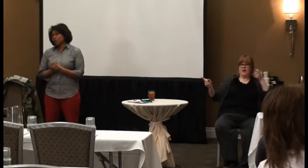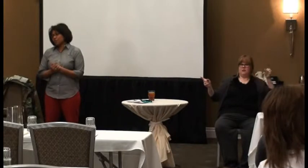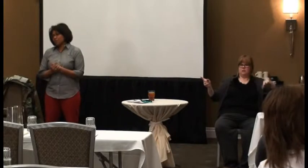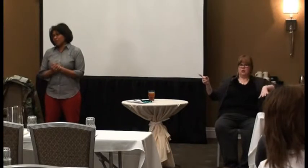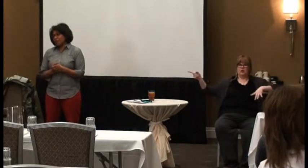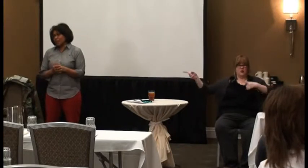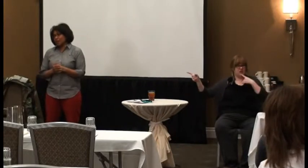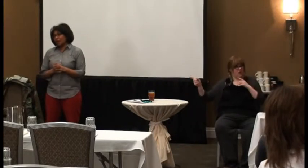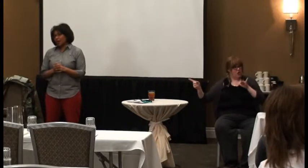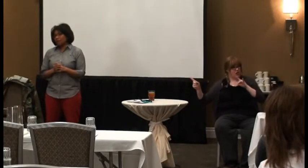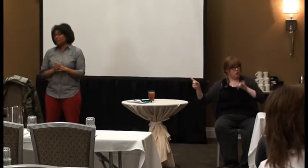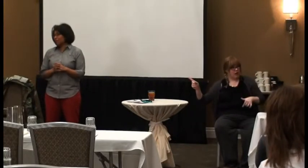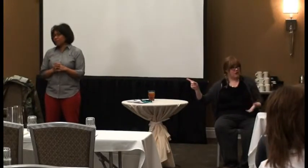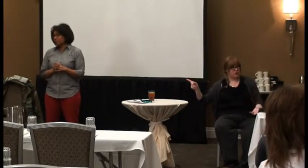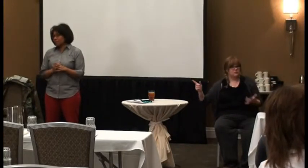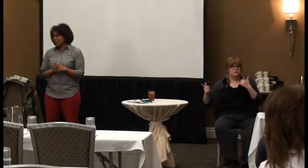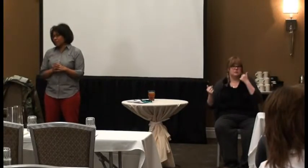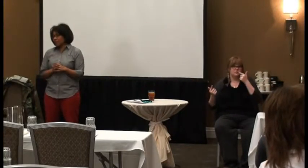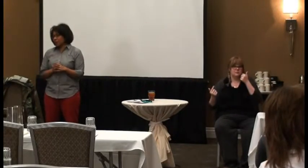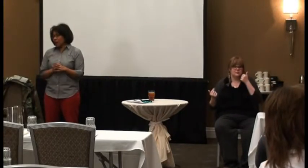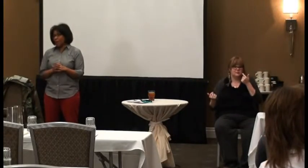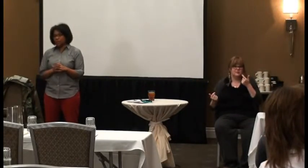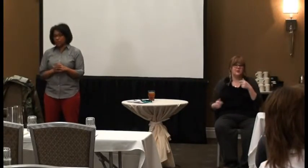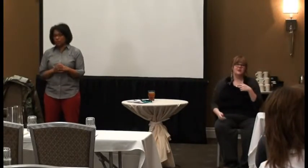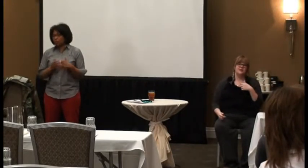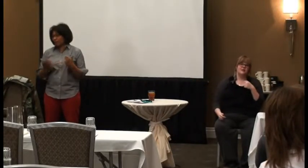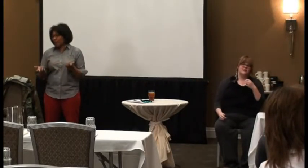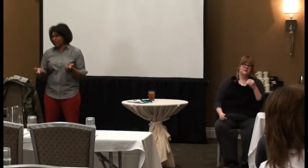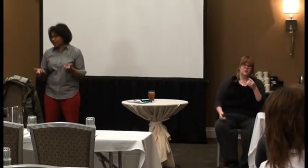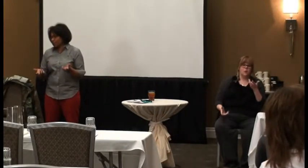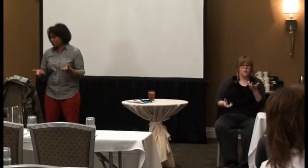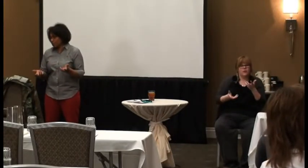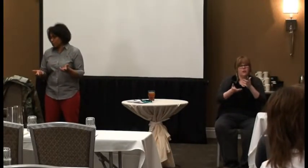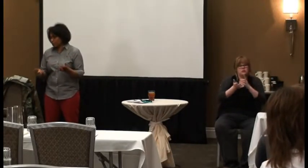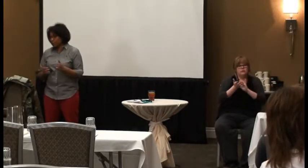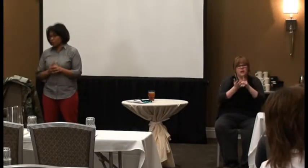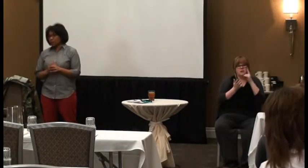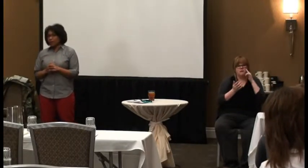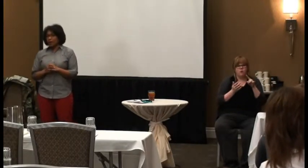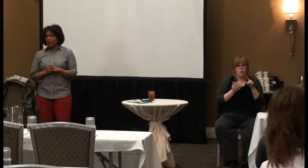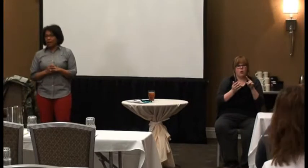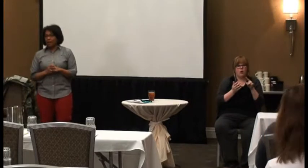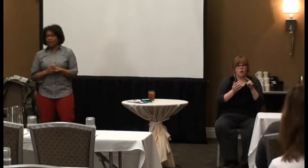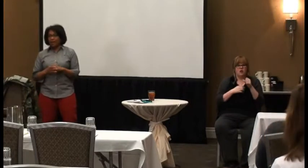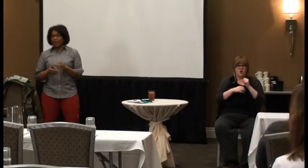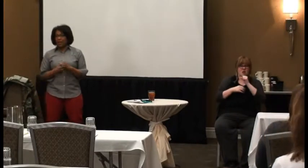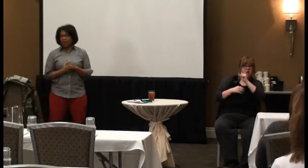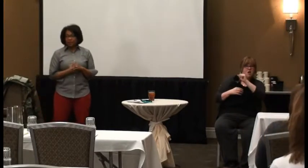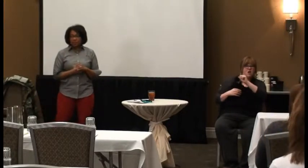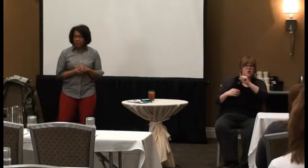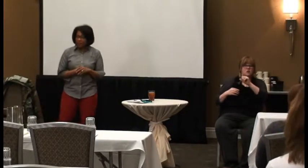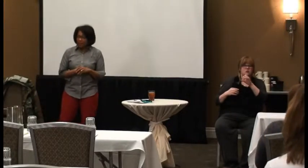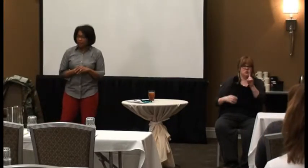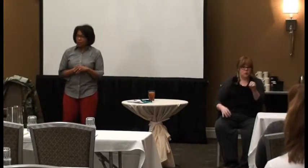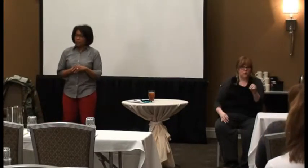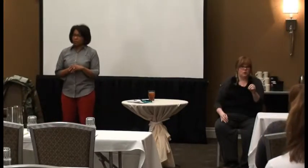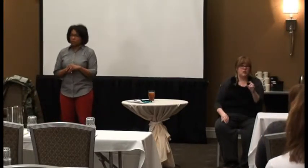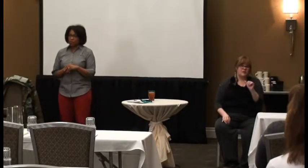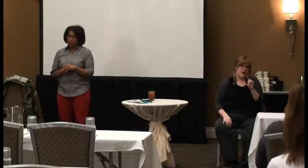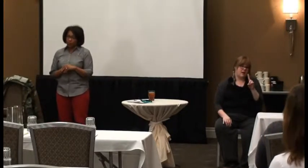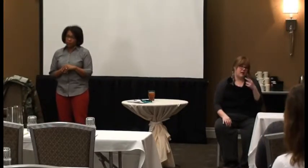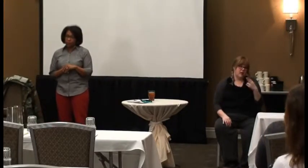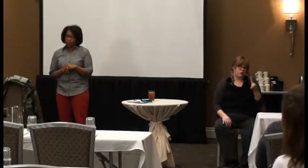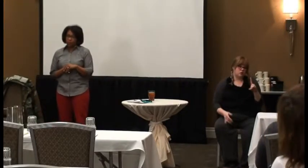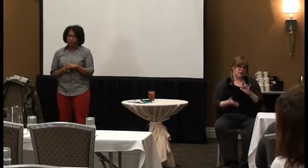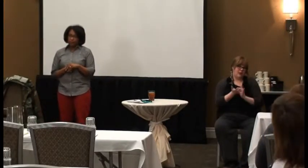you know, what you see, because there isn't a medicine for oppositional defiant disorder. The ADHD medications